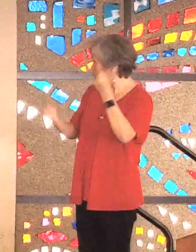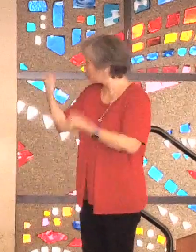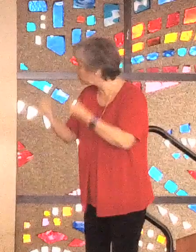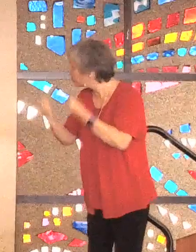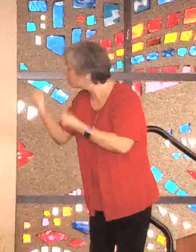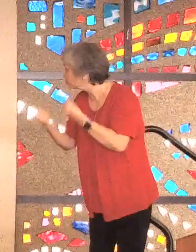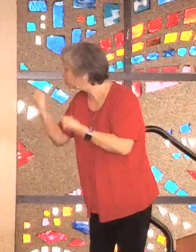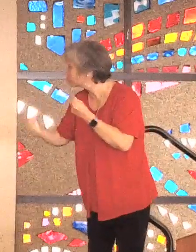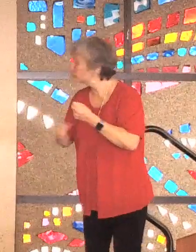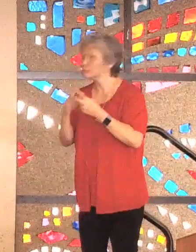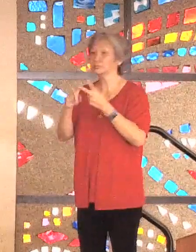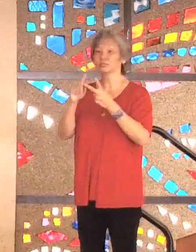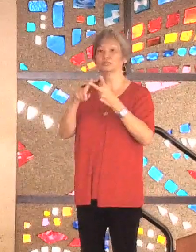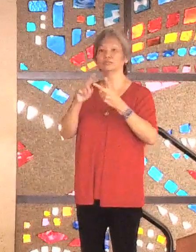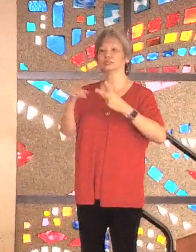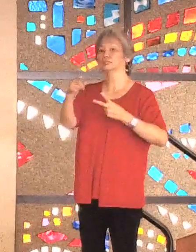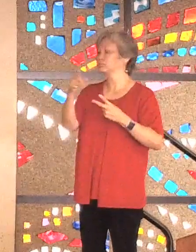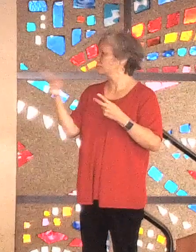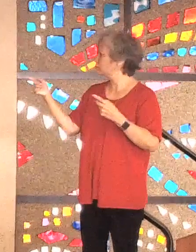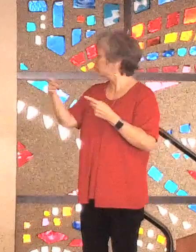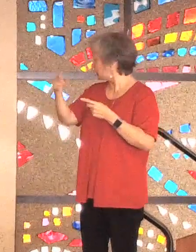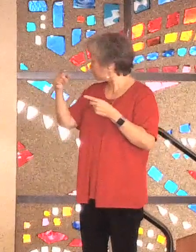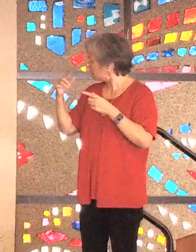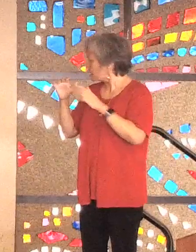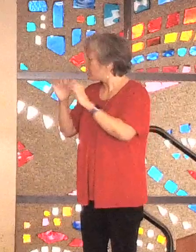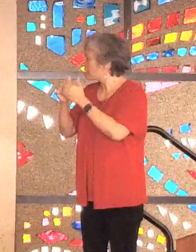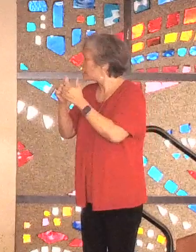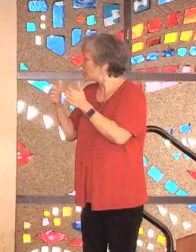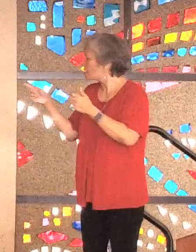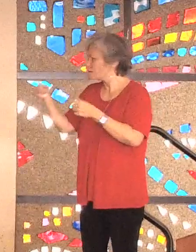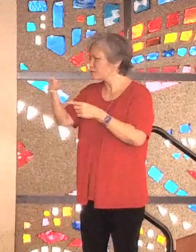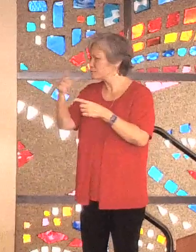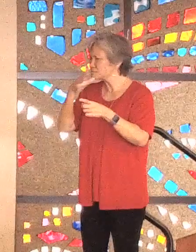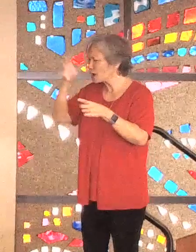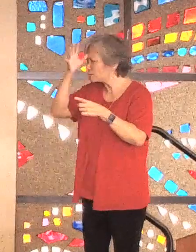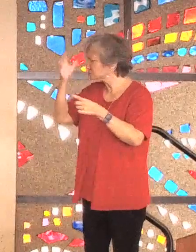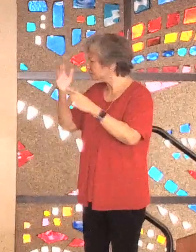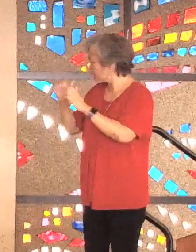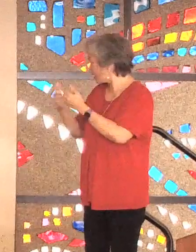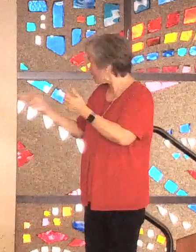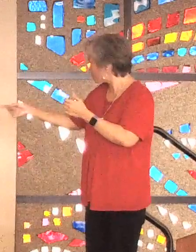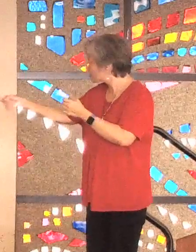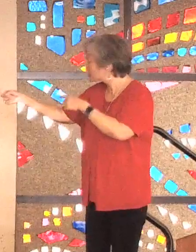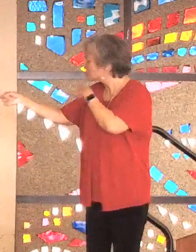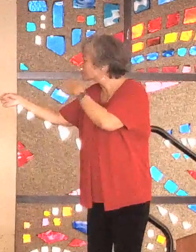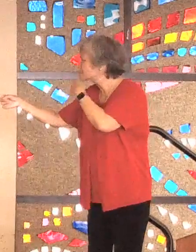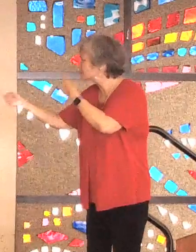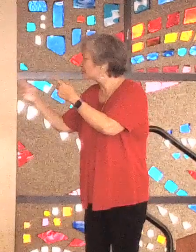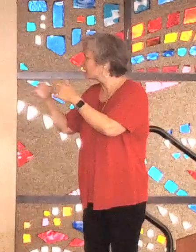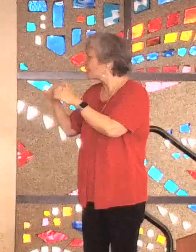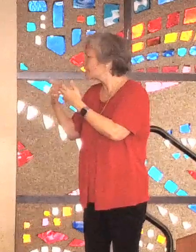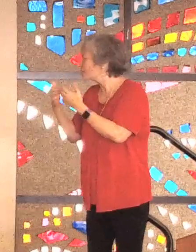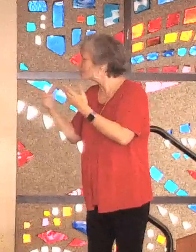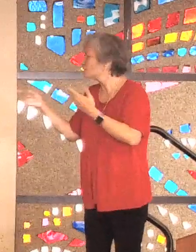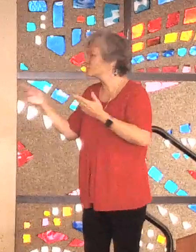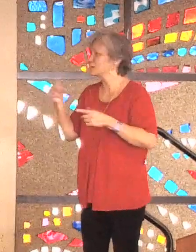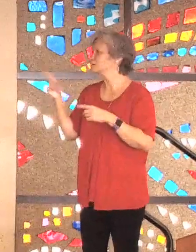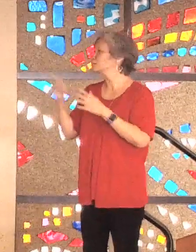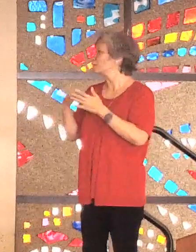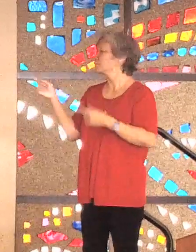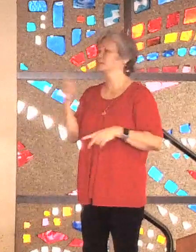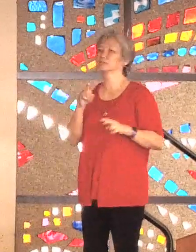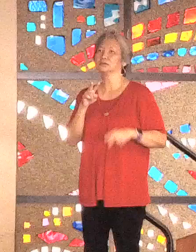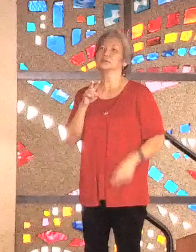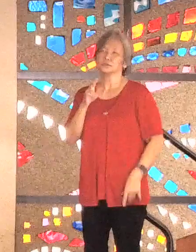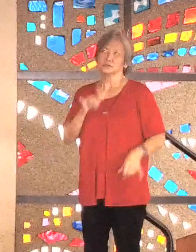mean, do your parents drive? And, like, how do your parents and you, you're hearing, how do